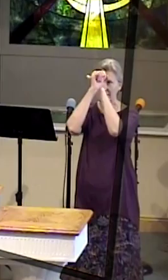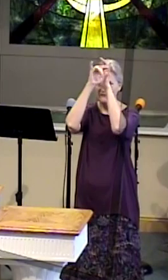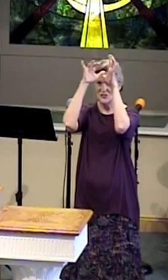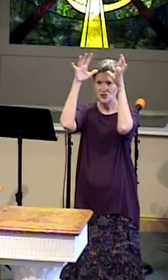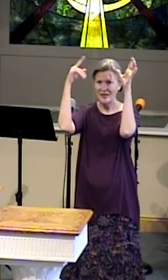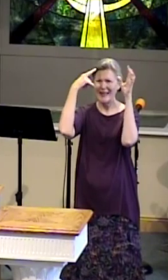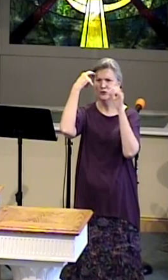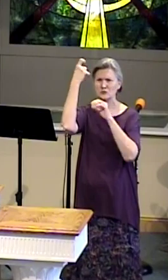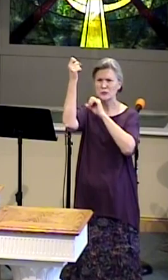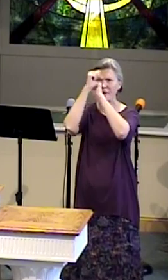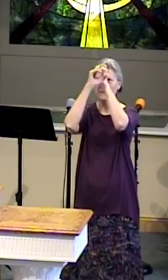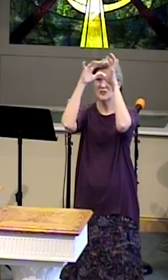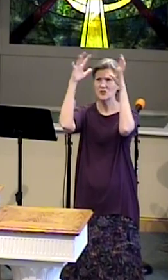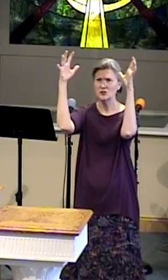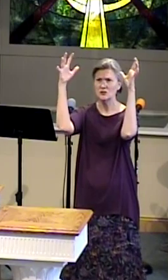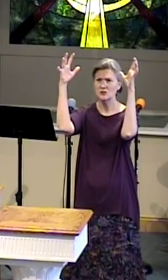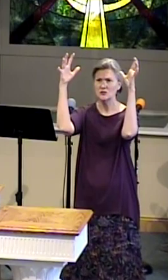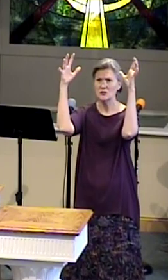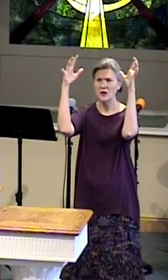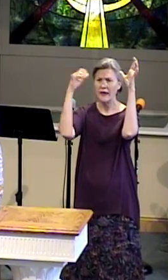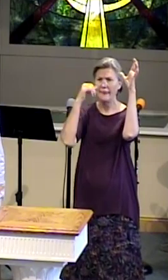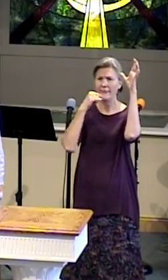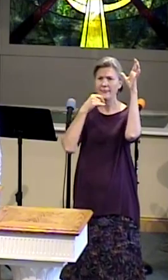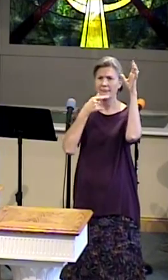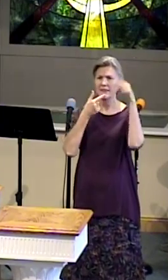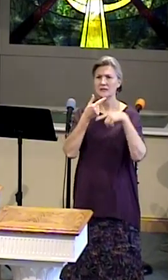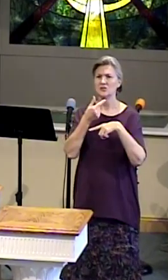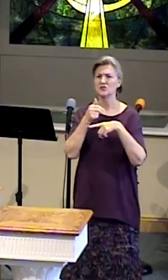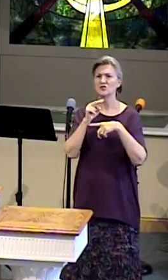Cornelius, the Greek, the Gentile,